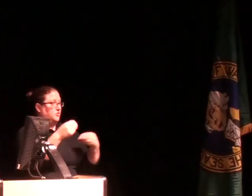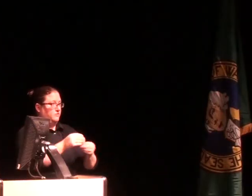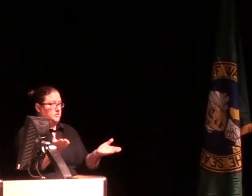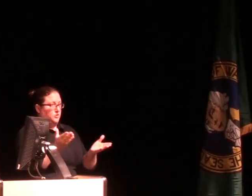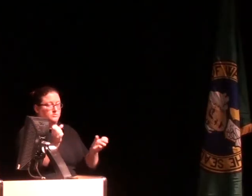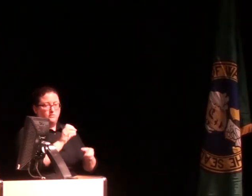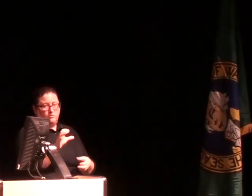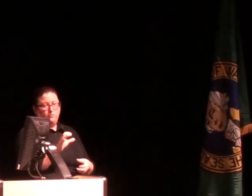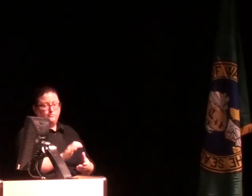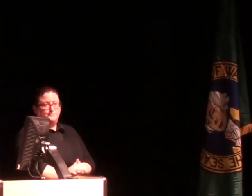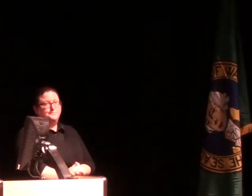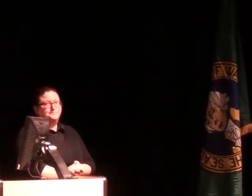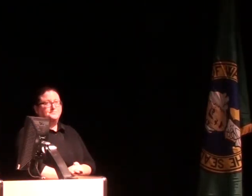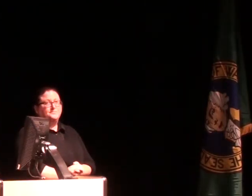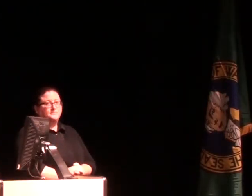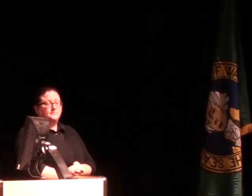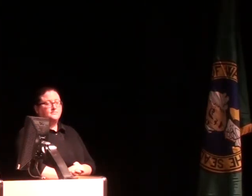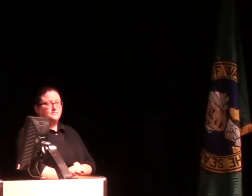Central.